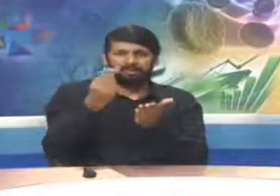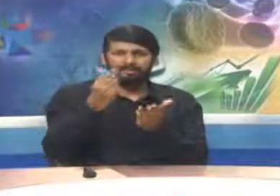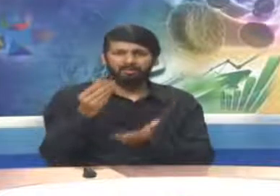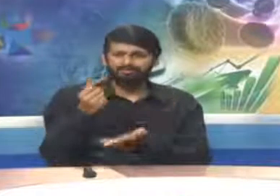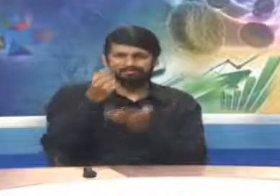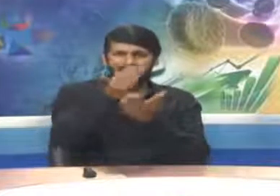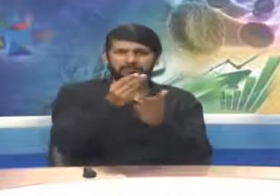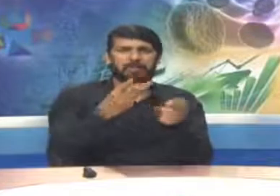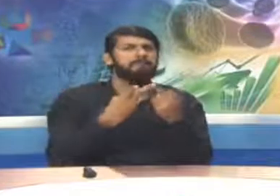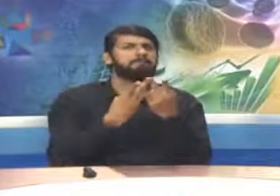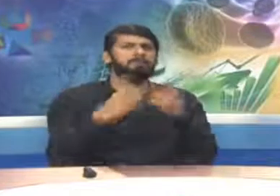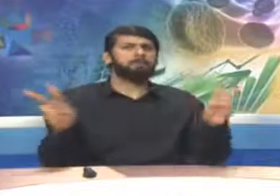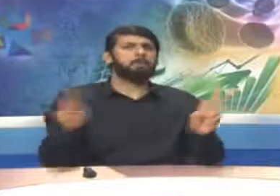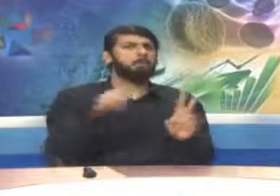different.